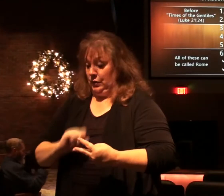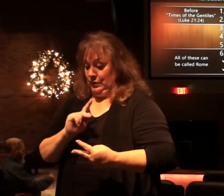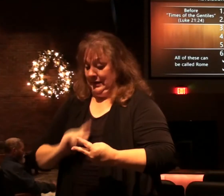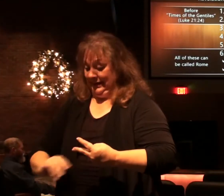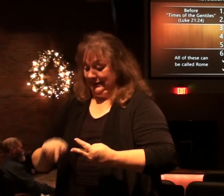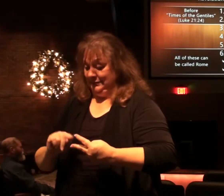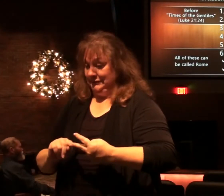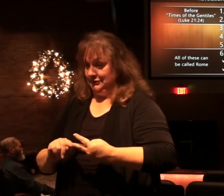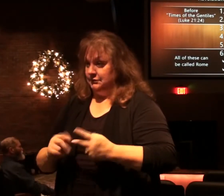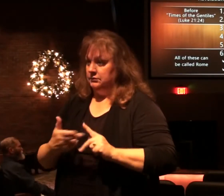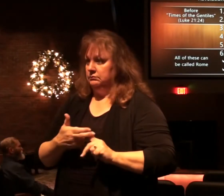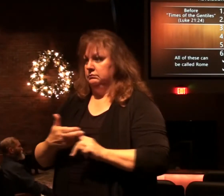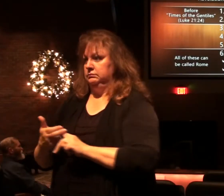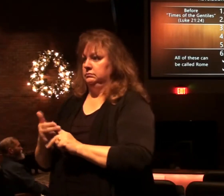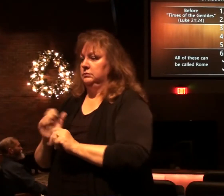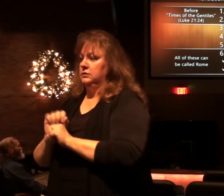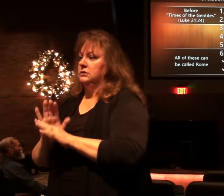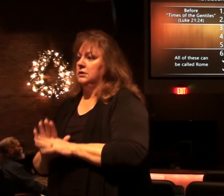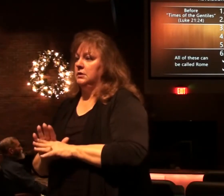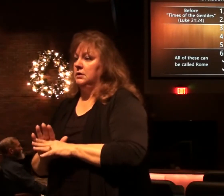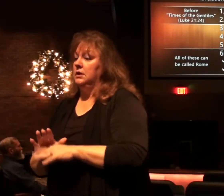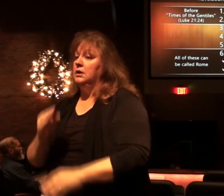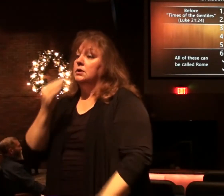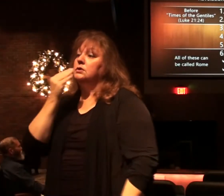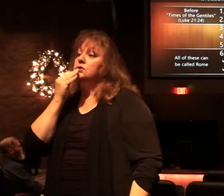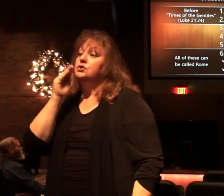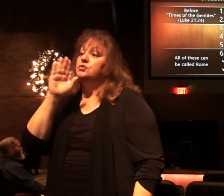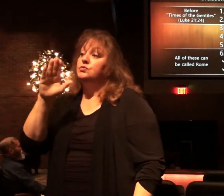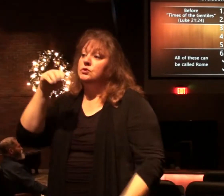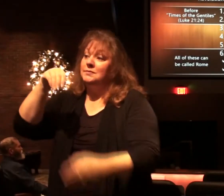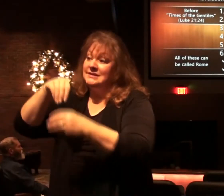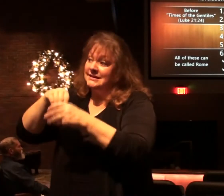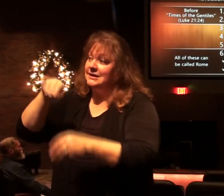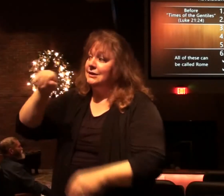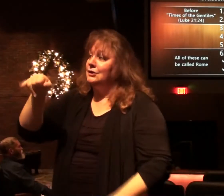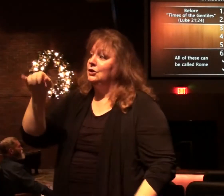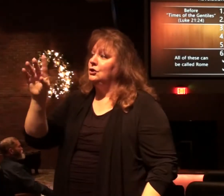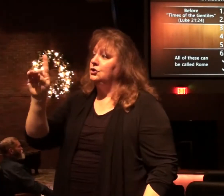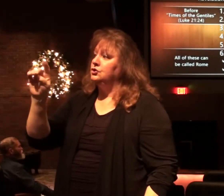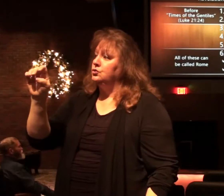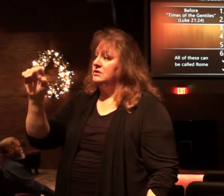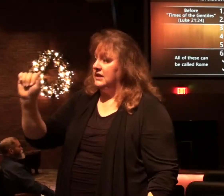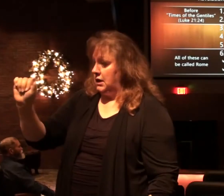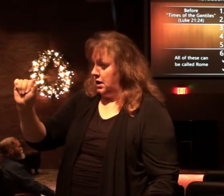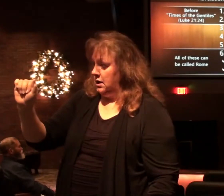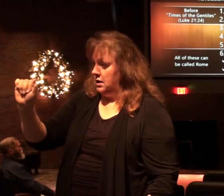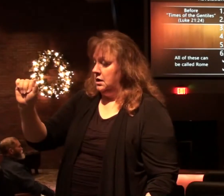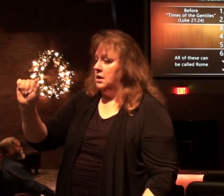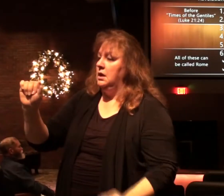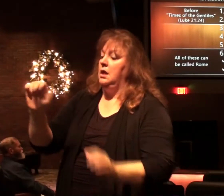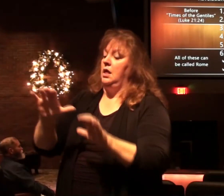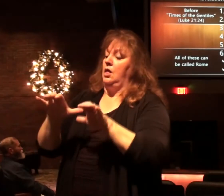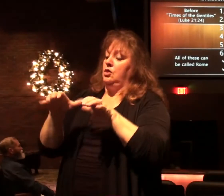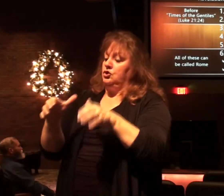significant. Because Jerusalem is in Judea, tribe of